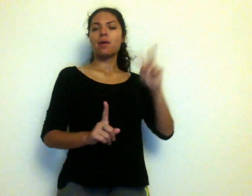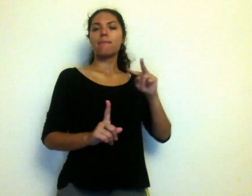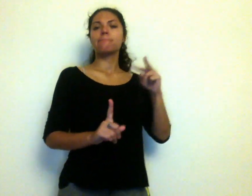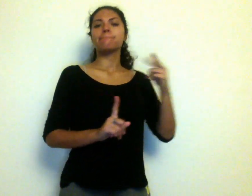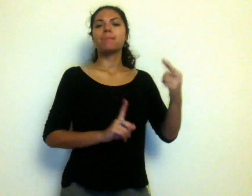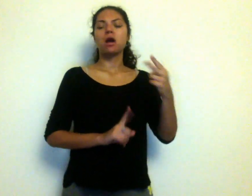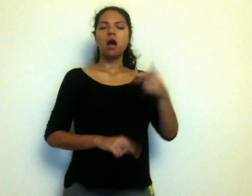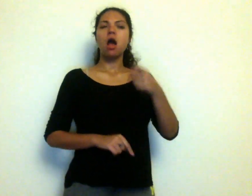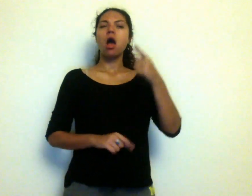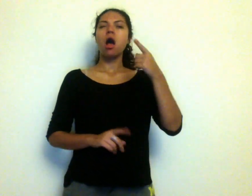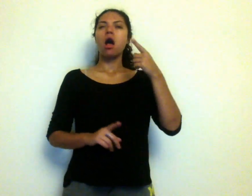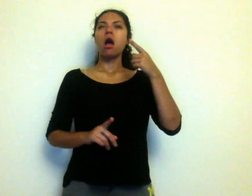prejudice